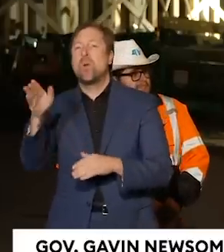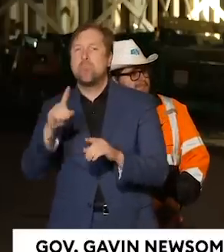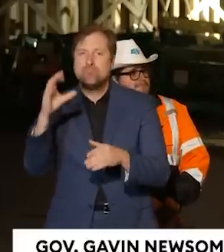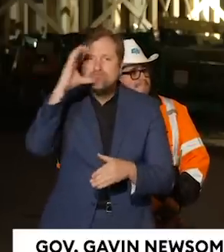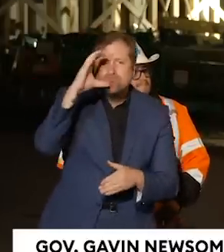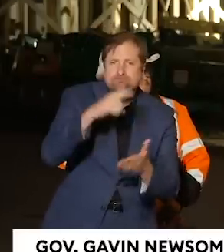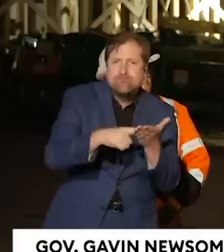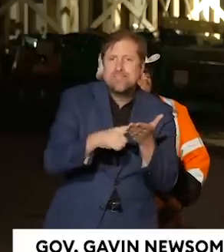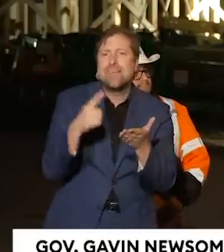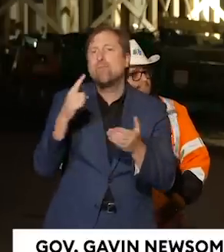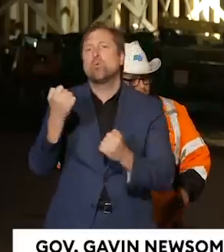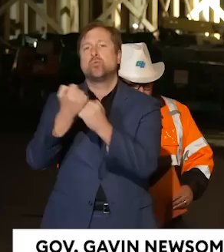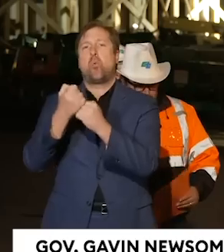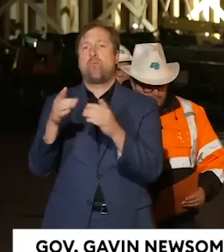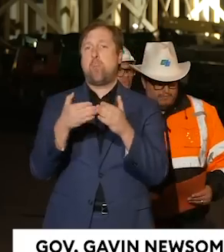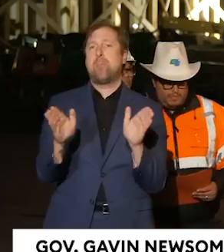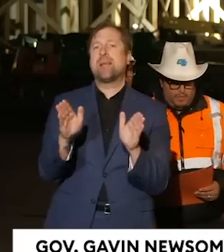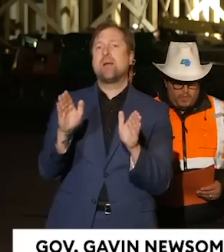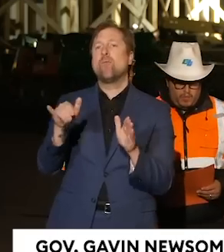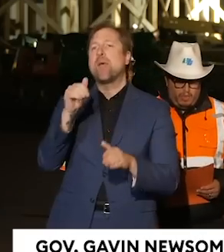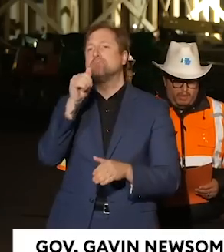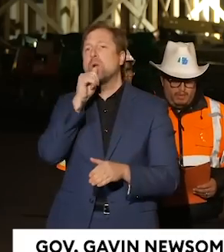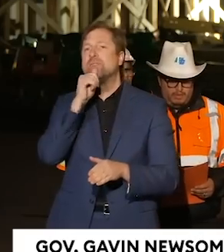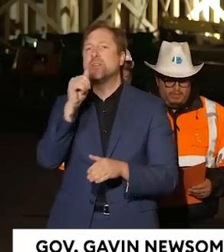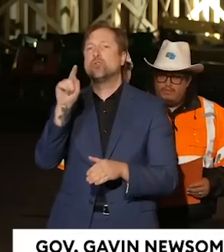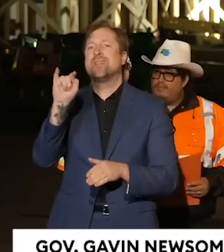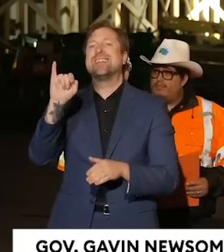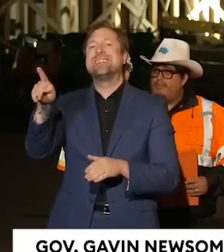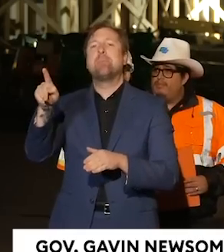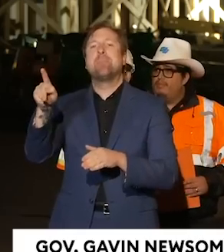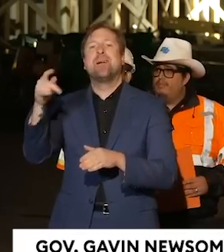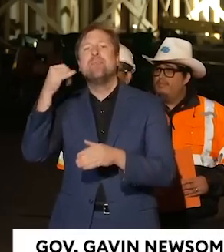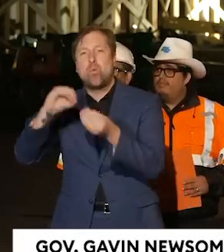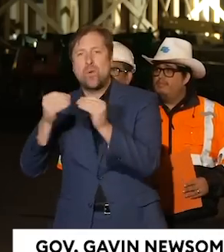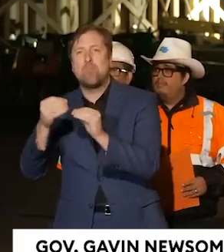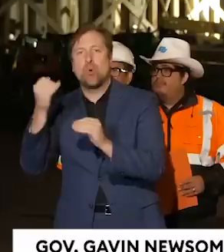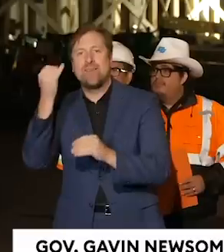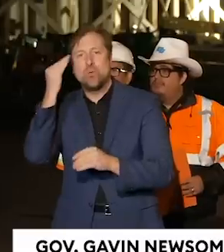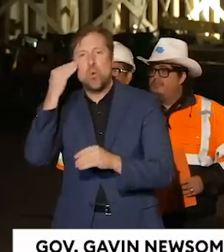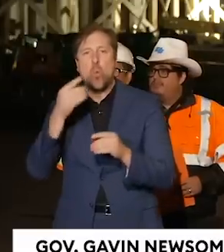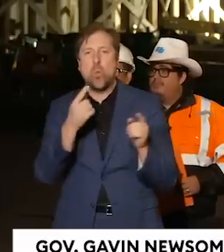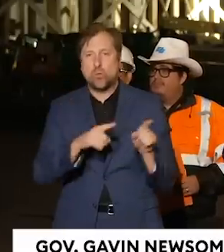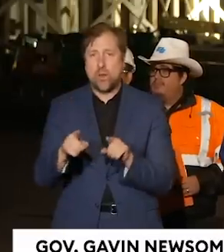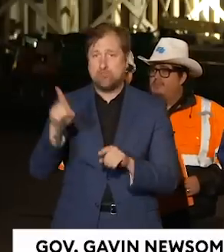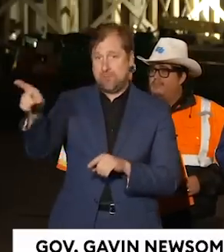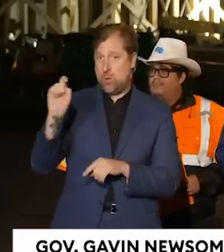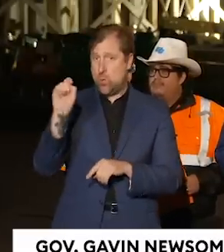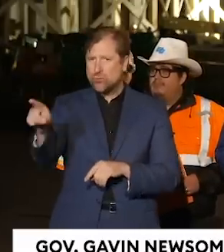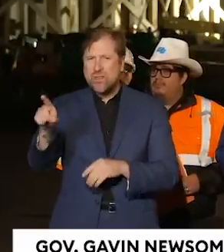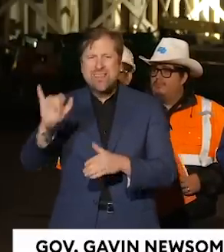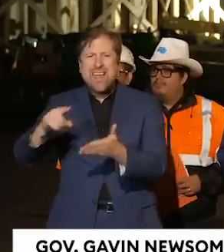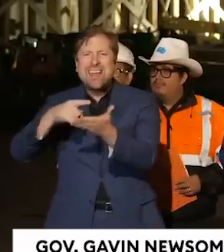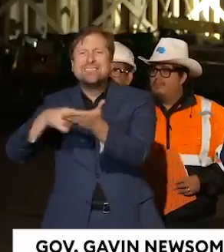still for any support we can from the public, that confidential tip line. Provide any update on in terms of the inspection issue, or where